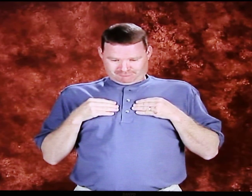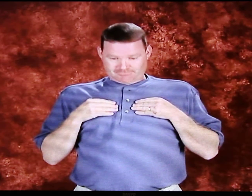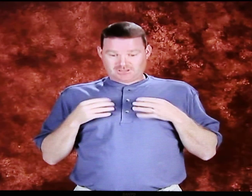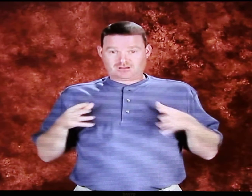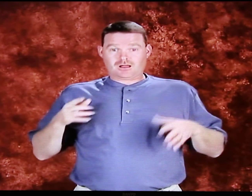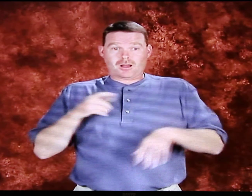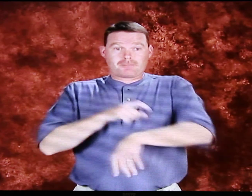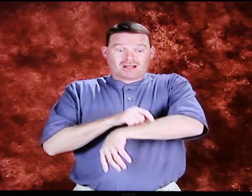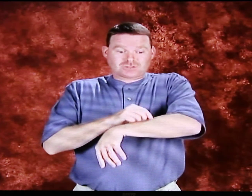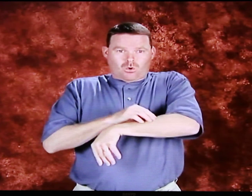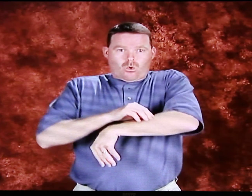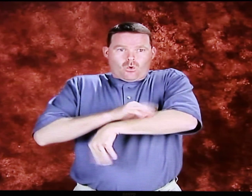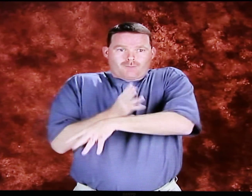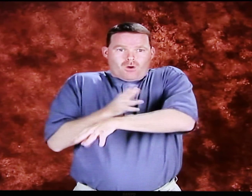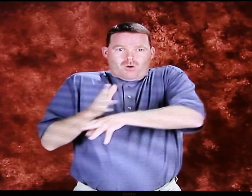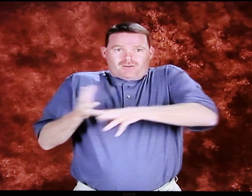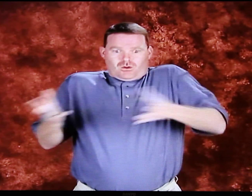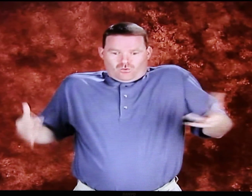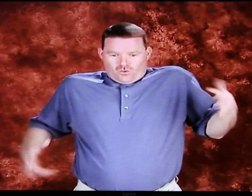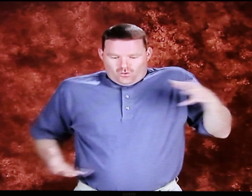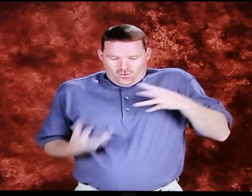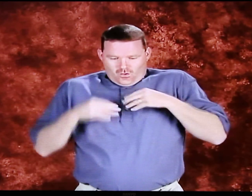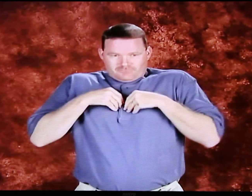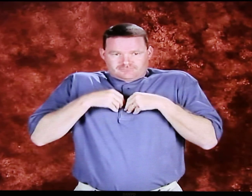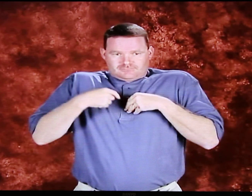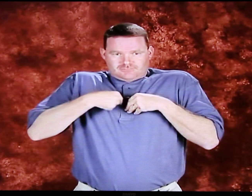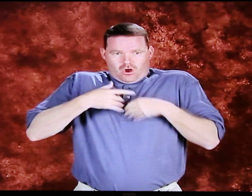closes its lungs, and then all of that